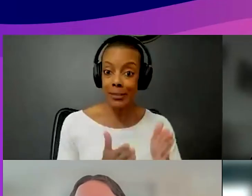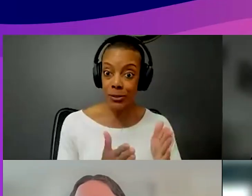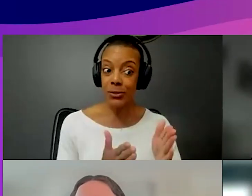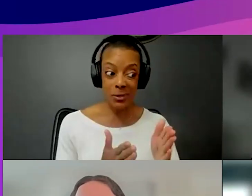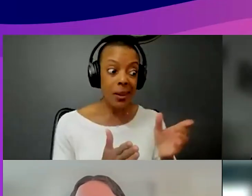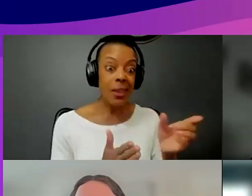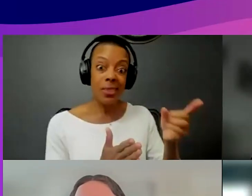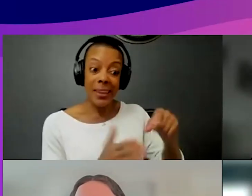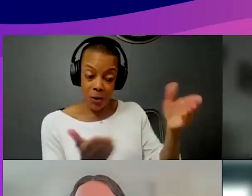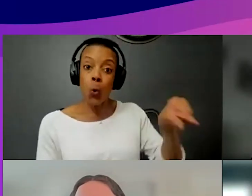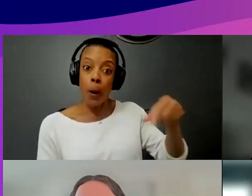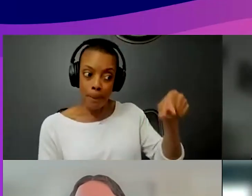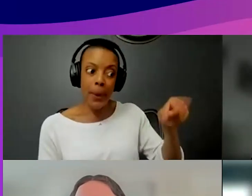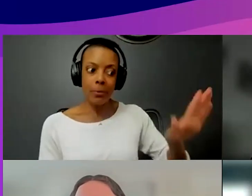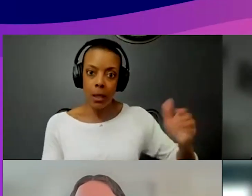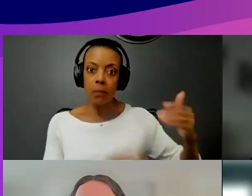in Quebec,